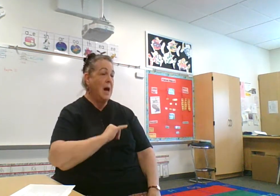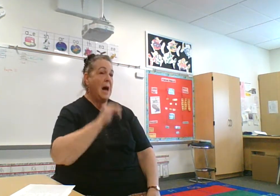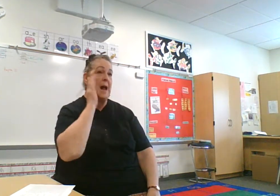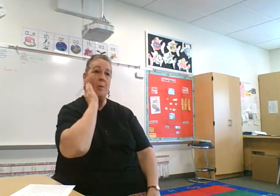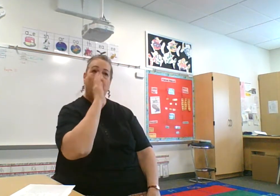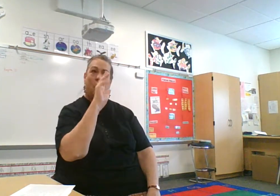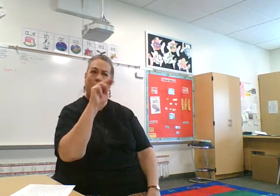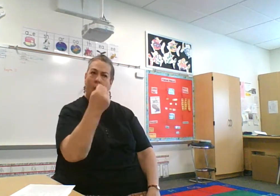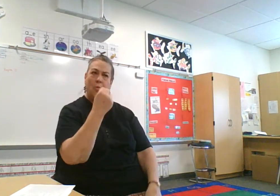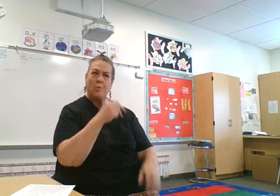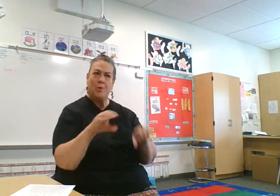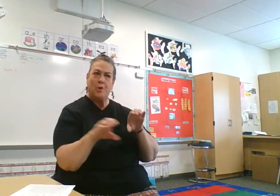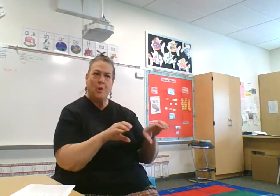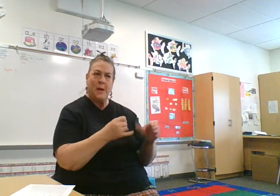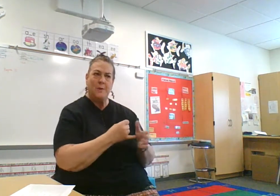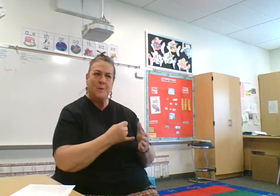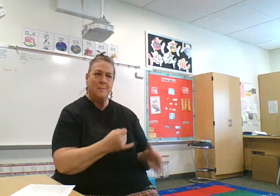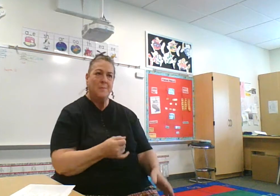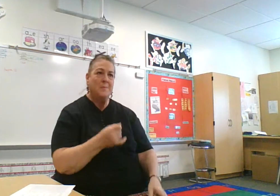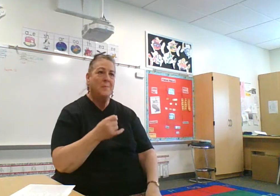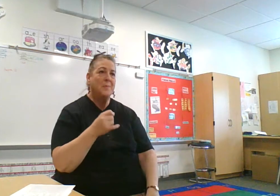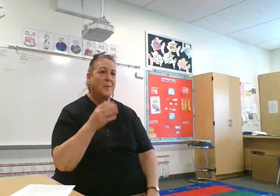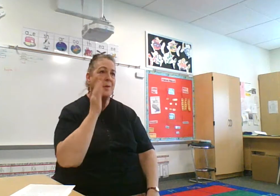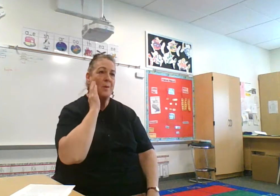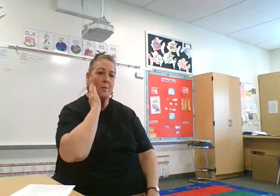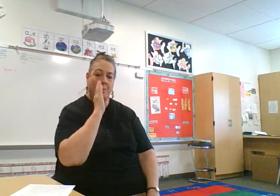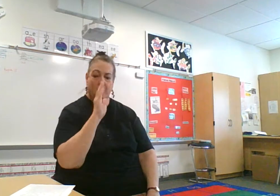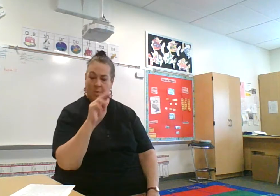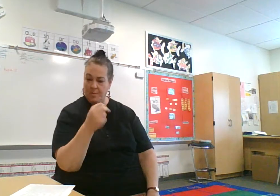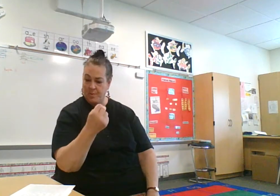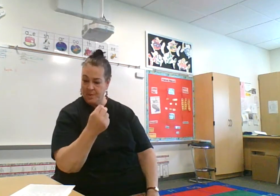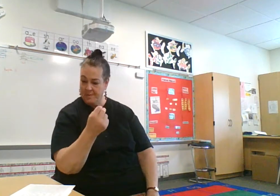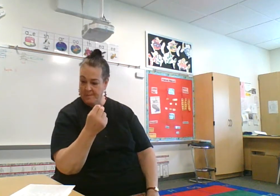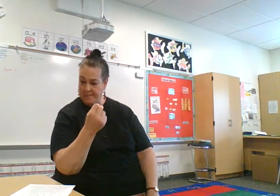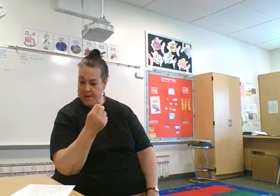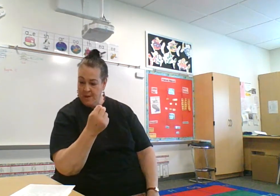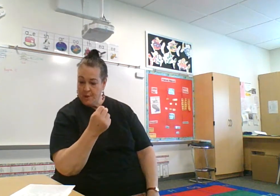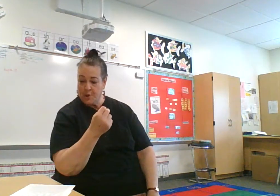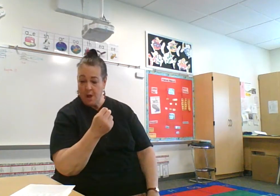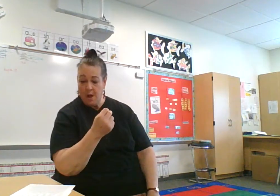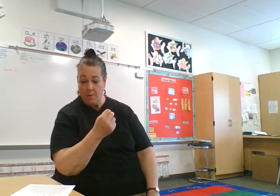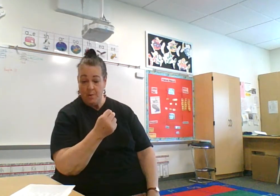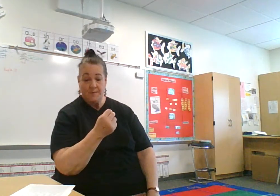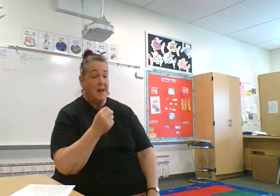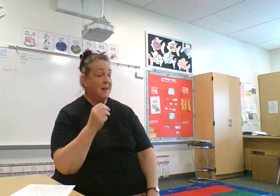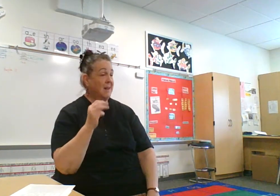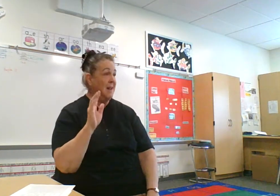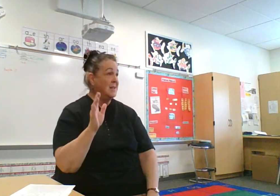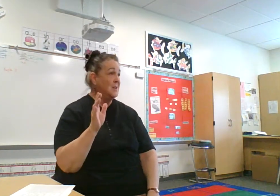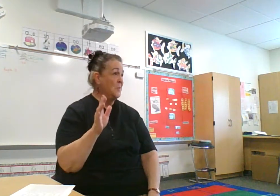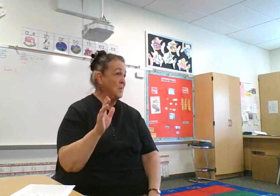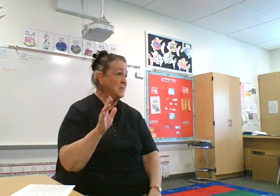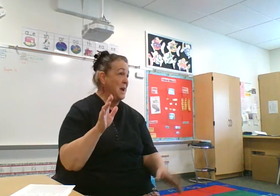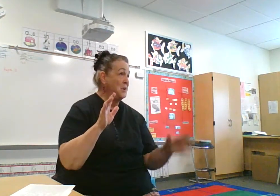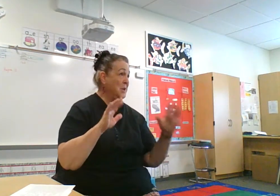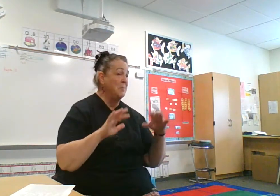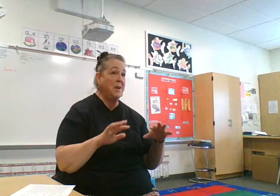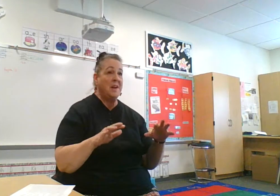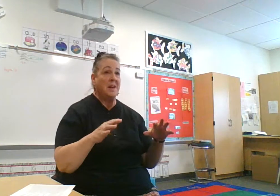I won't do it. Won't. So you've got lots of words now you can plug in.